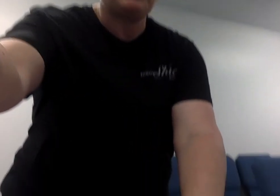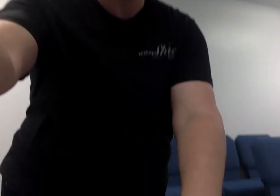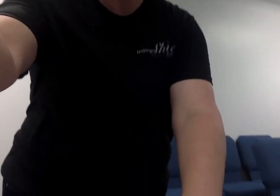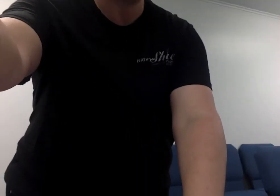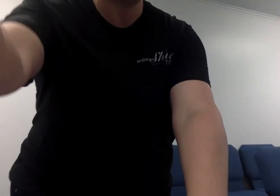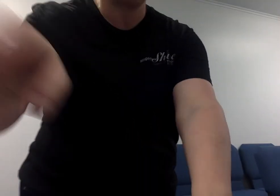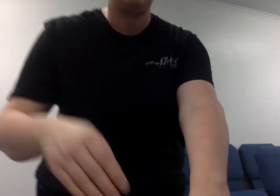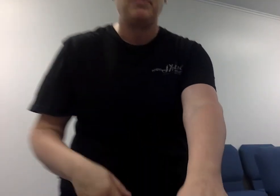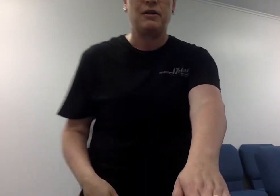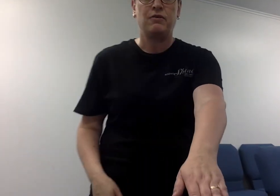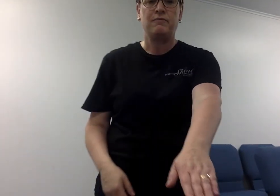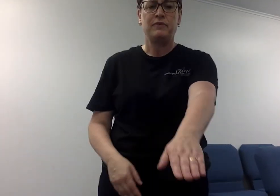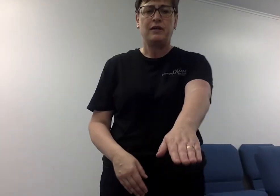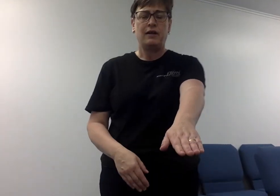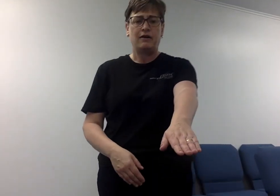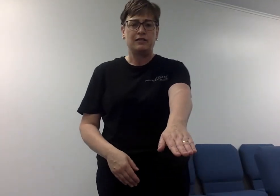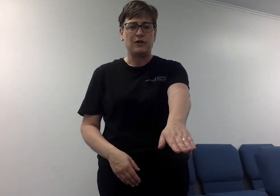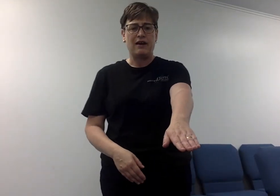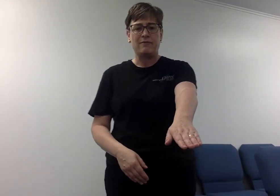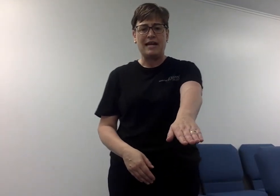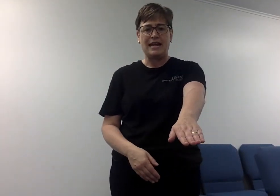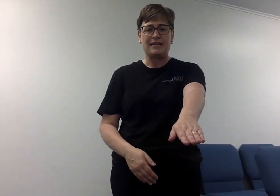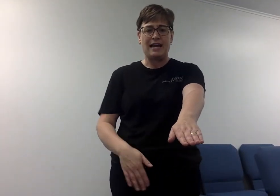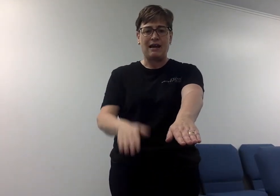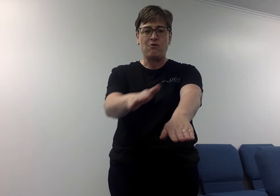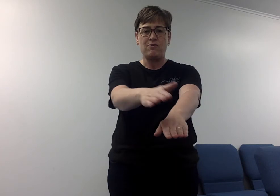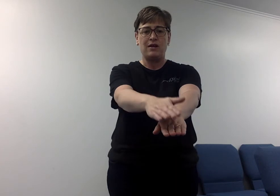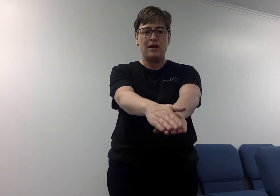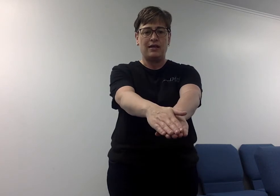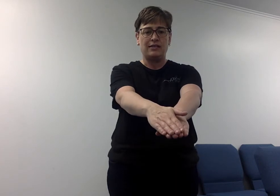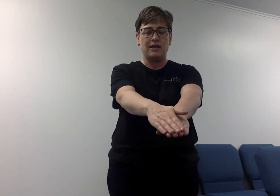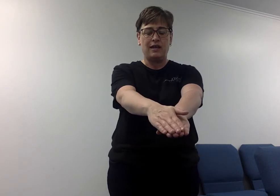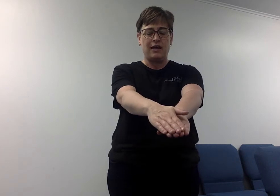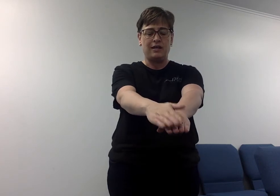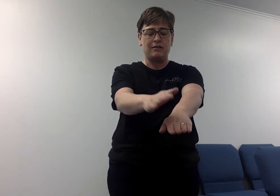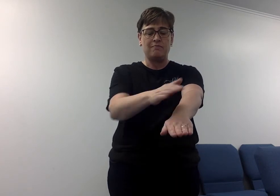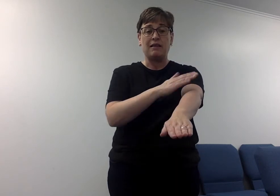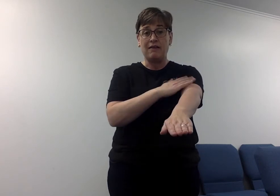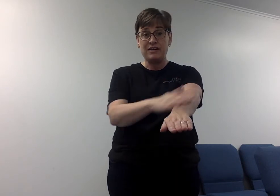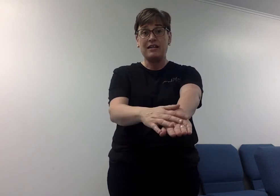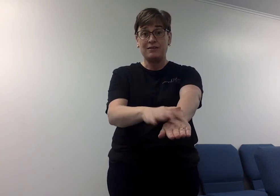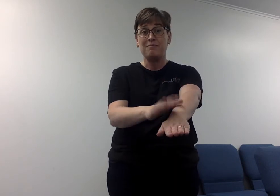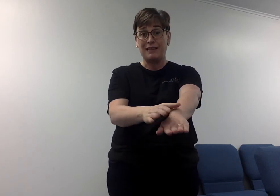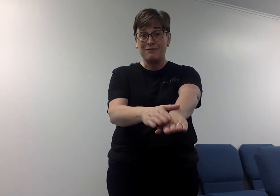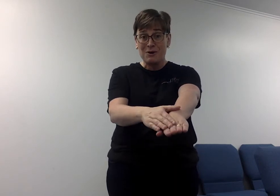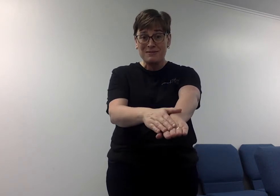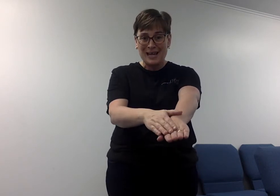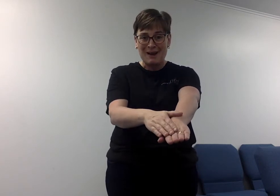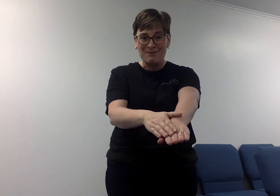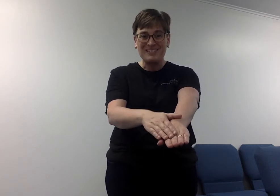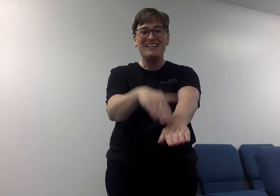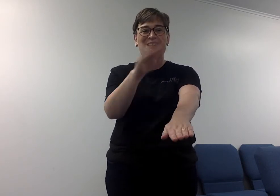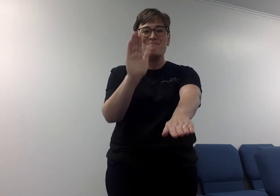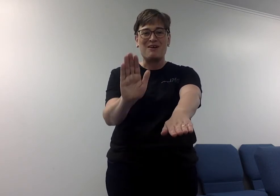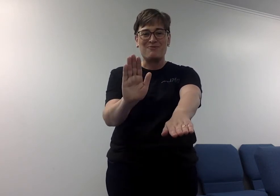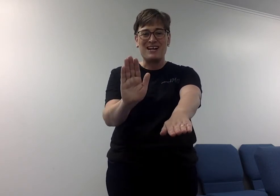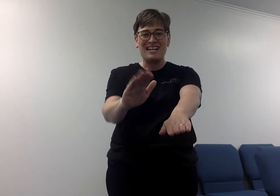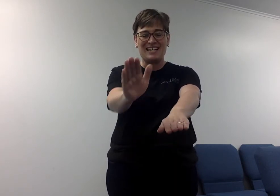so you can see it a little better. All right, so I have my hand out, and my left arm is out. My right hand